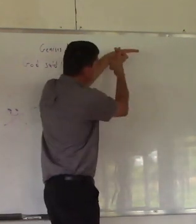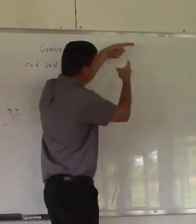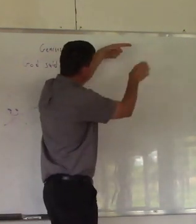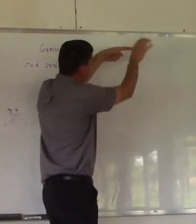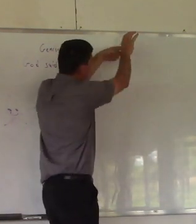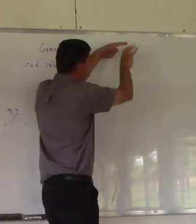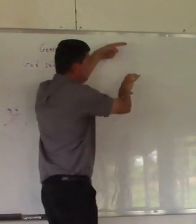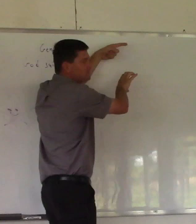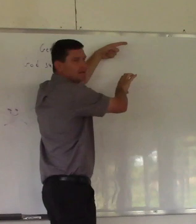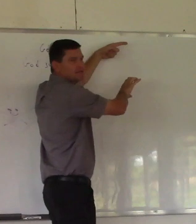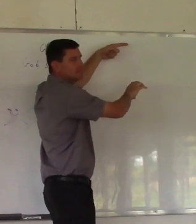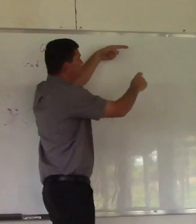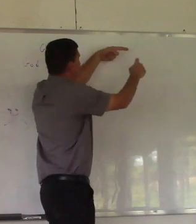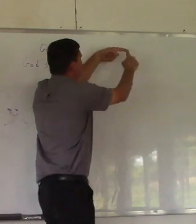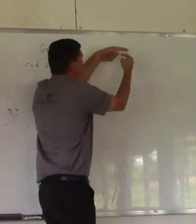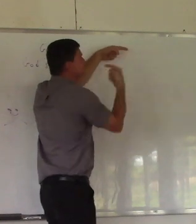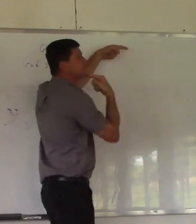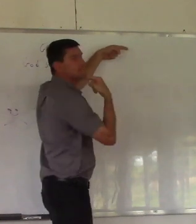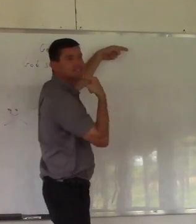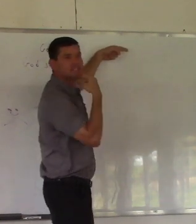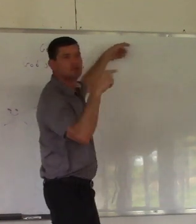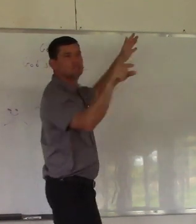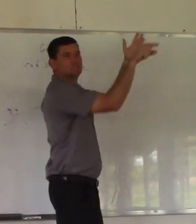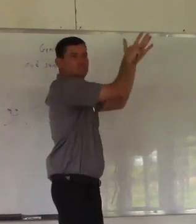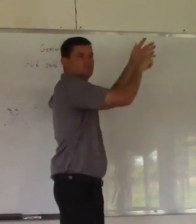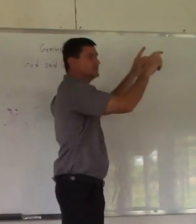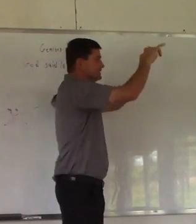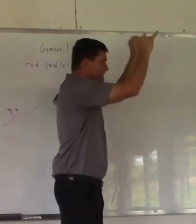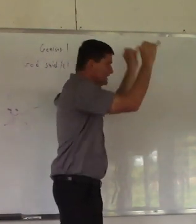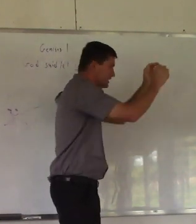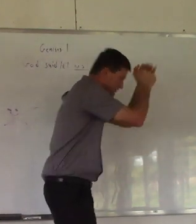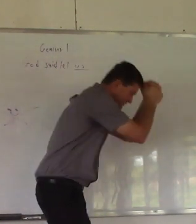First commandment says,